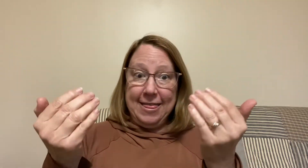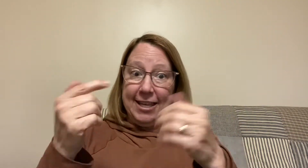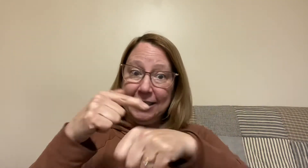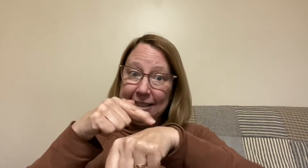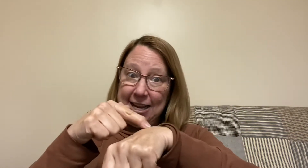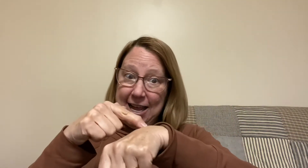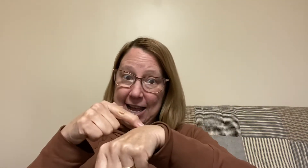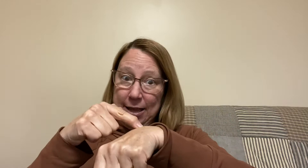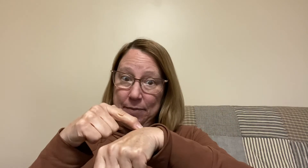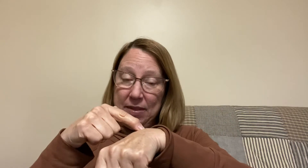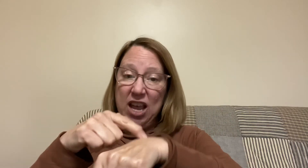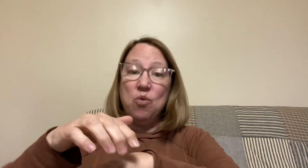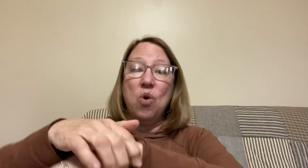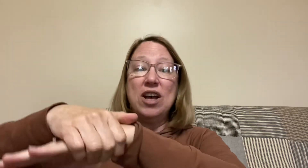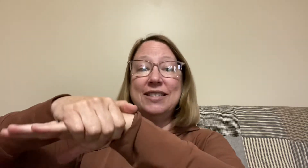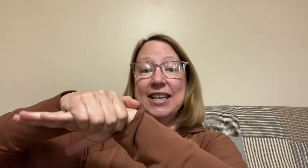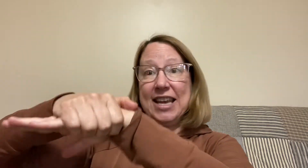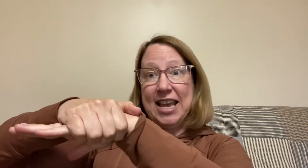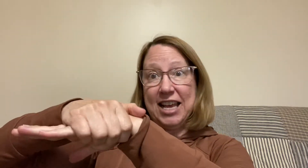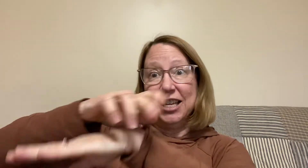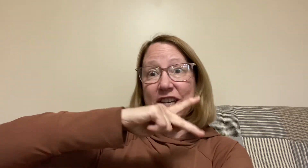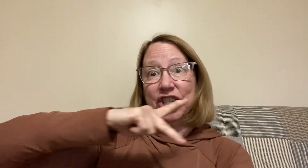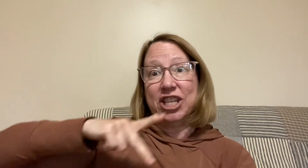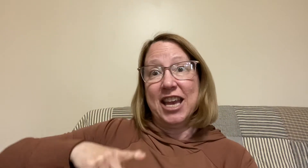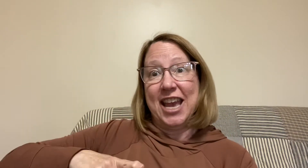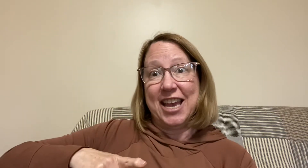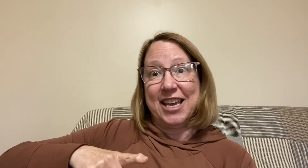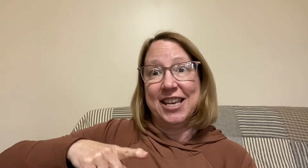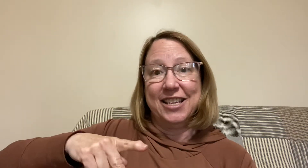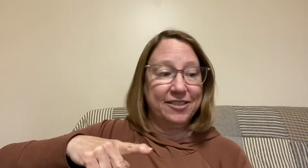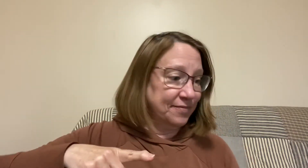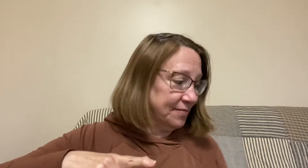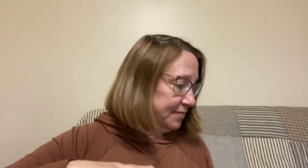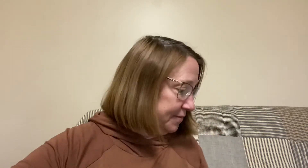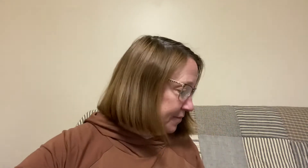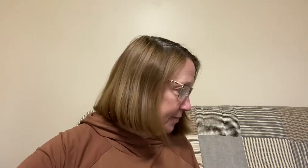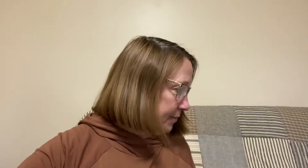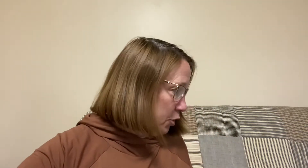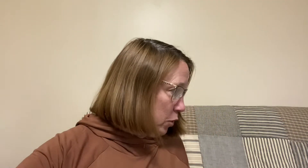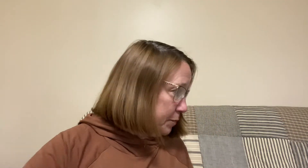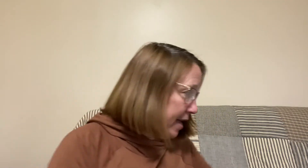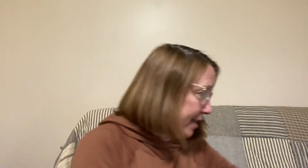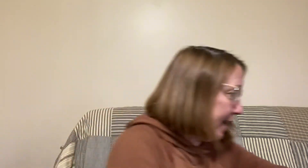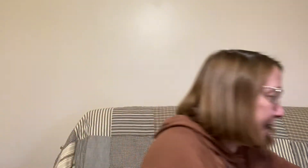This time it was the English king. Where's my king?